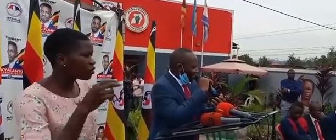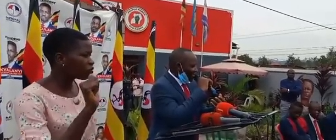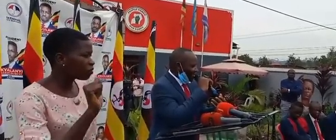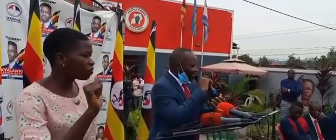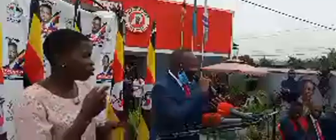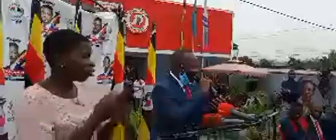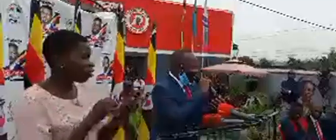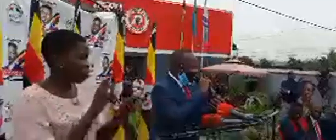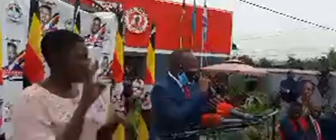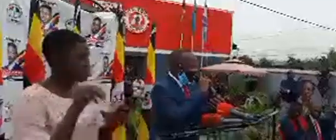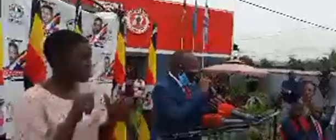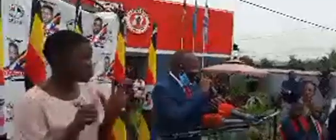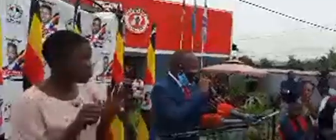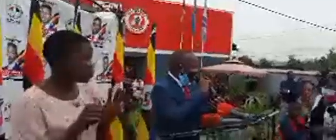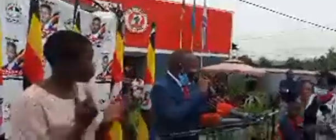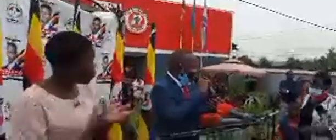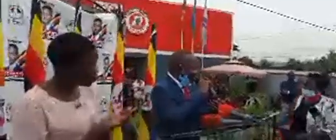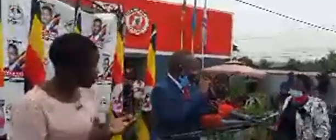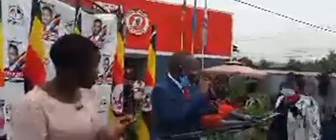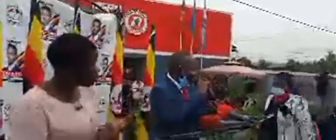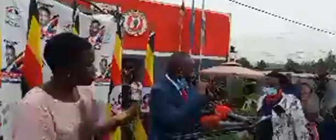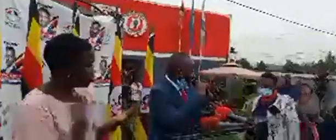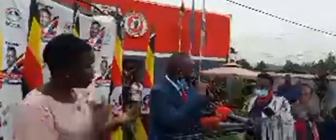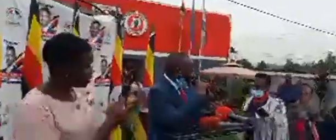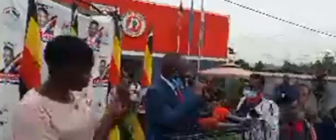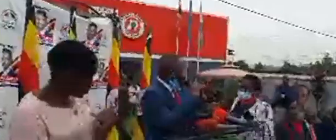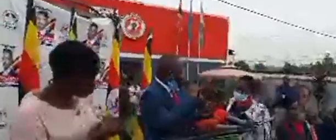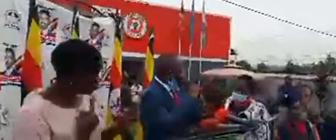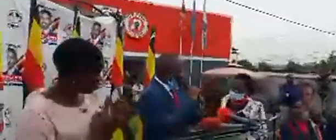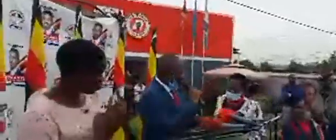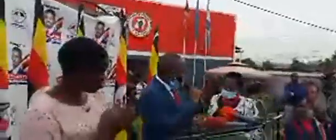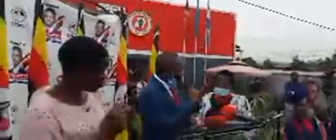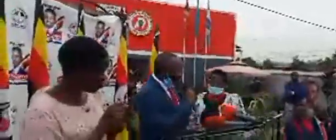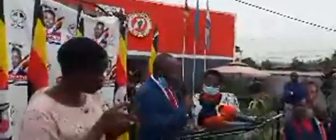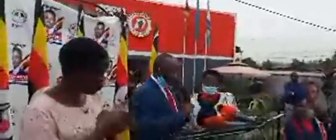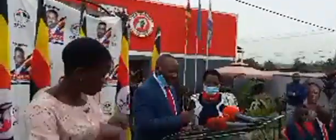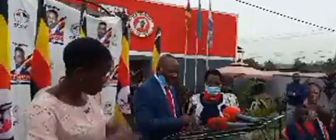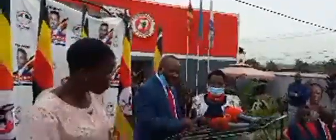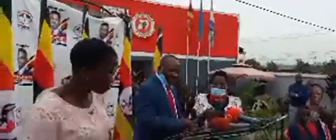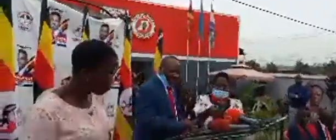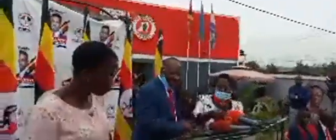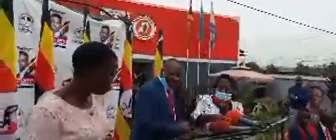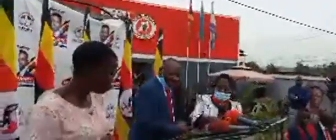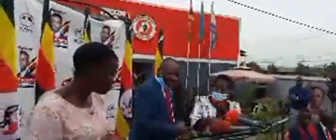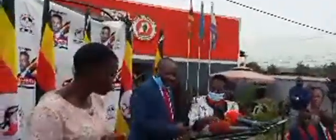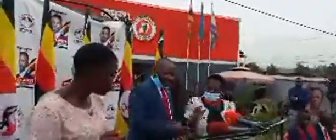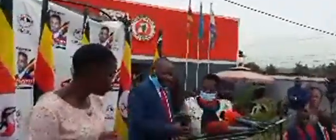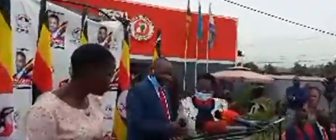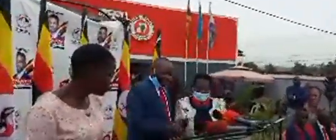kindly come and address us on matters from where the sun sets.